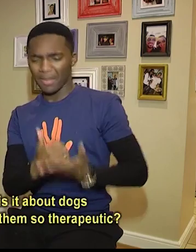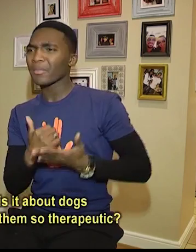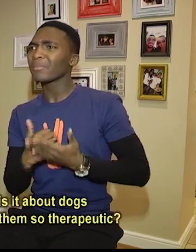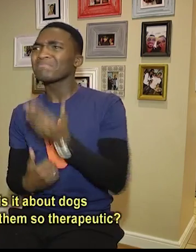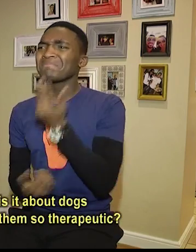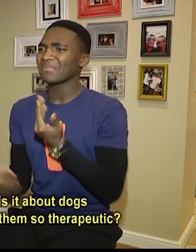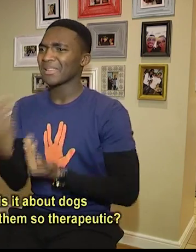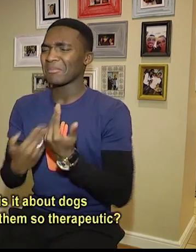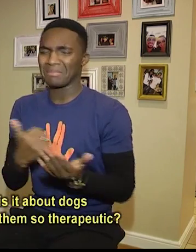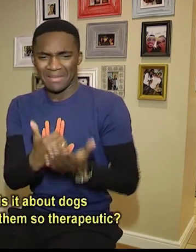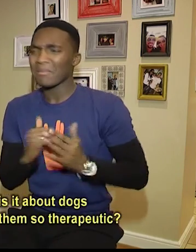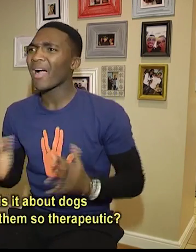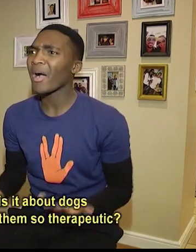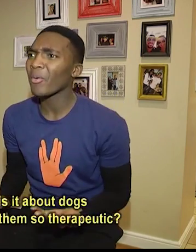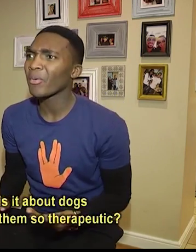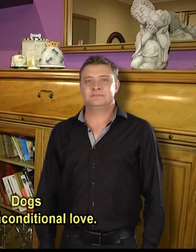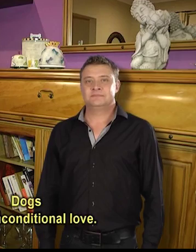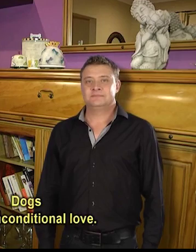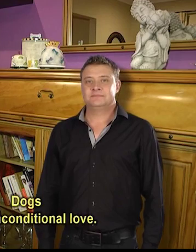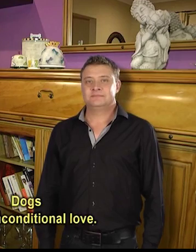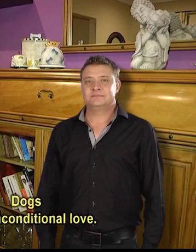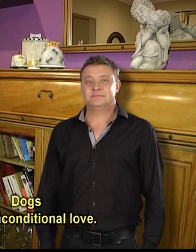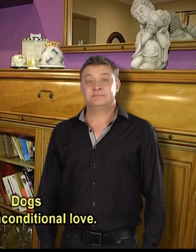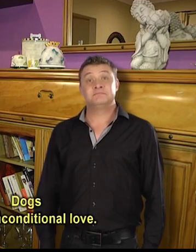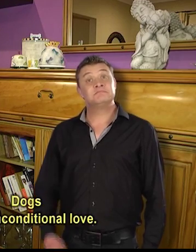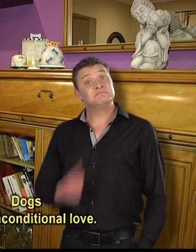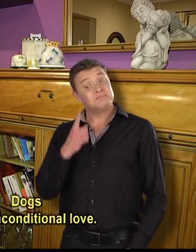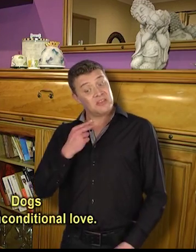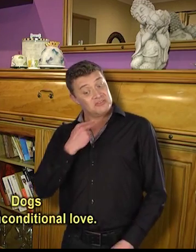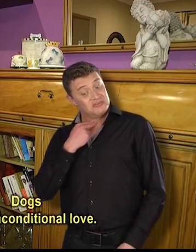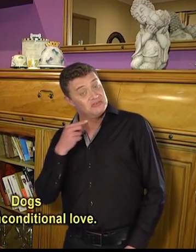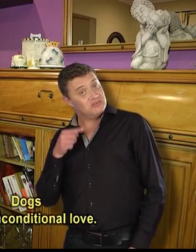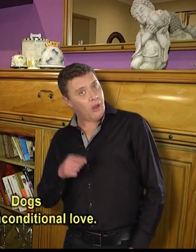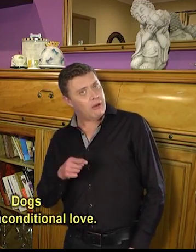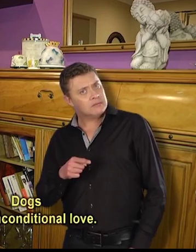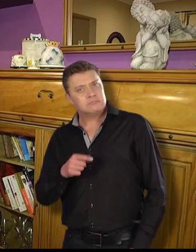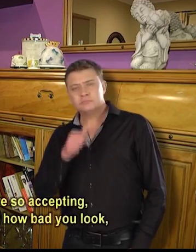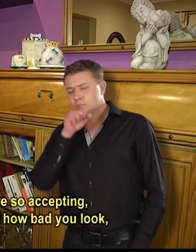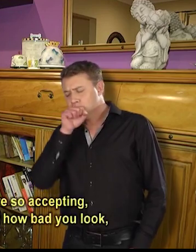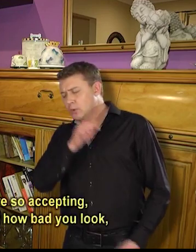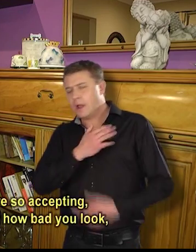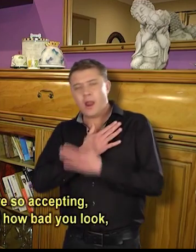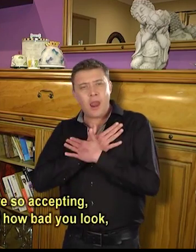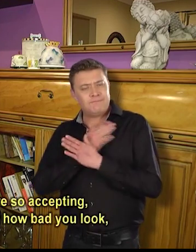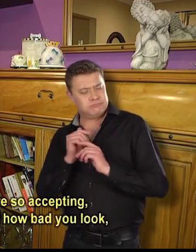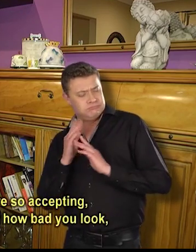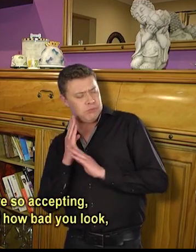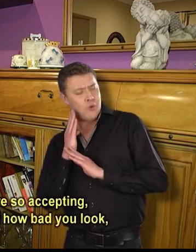makes them so therapeutic? One thing about dogs is that they have unconditional love. Maar